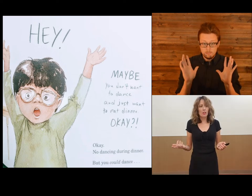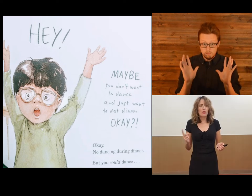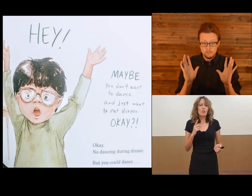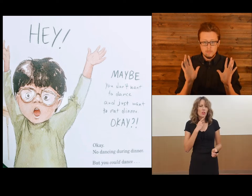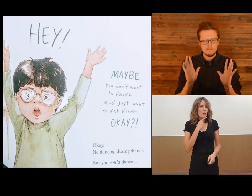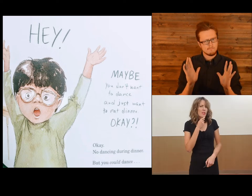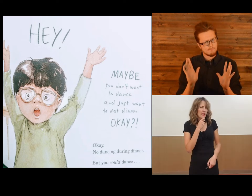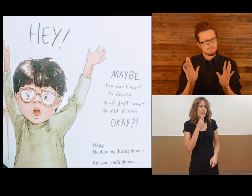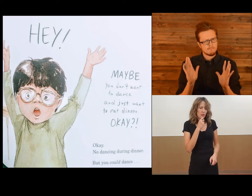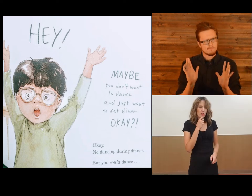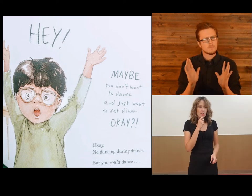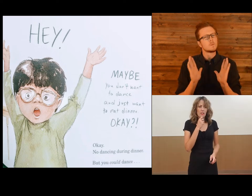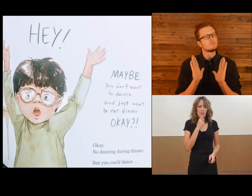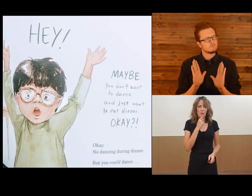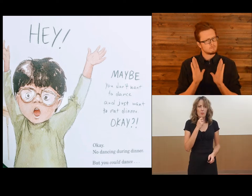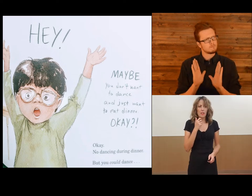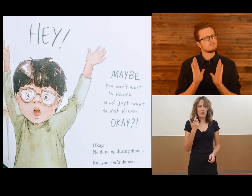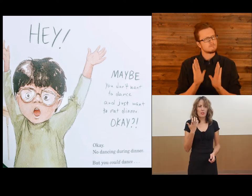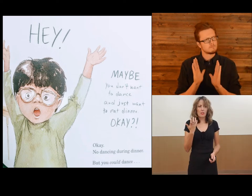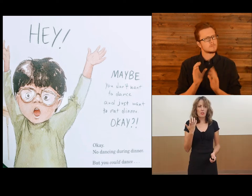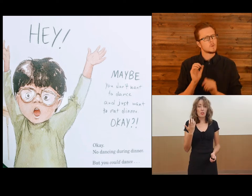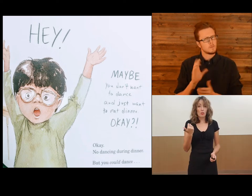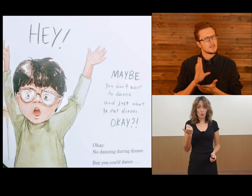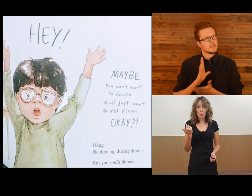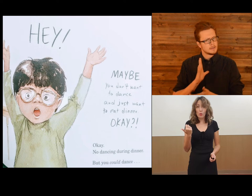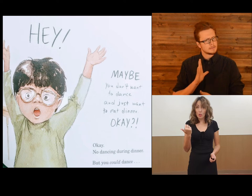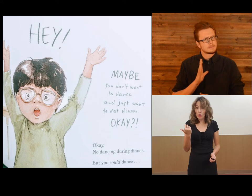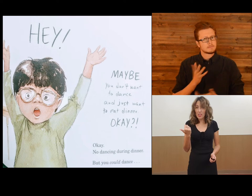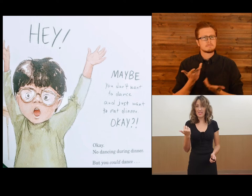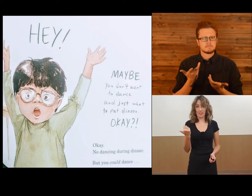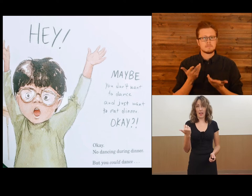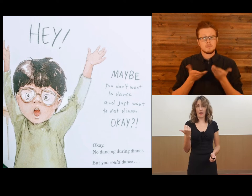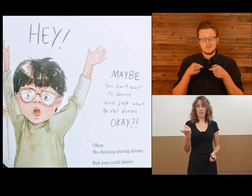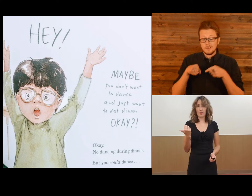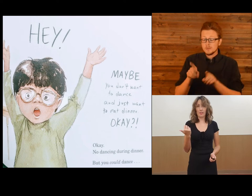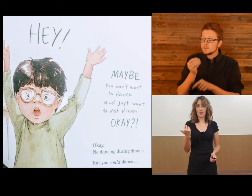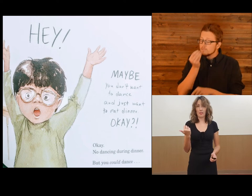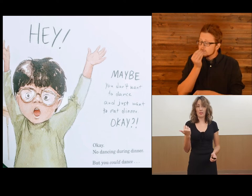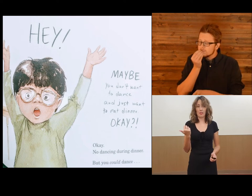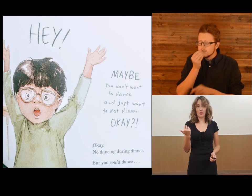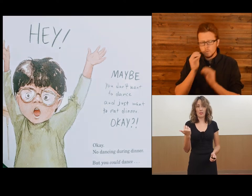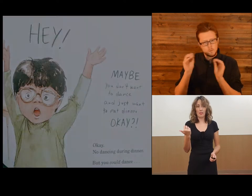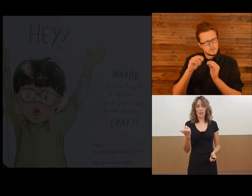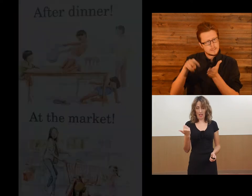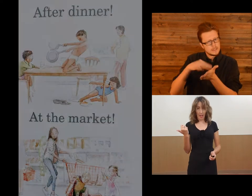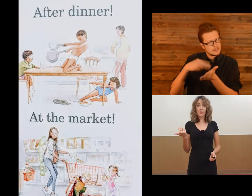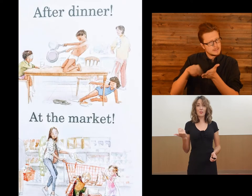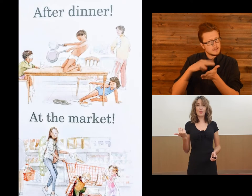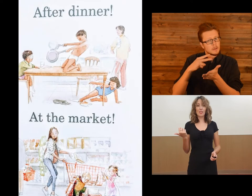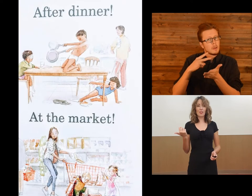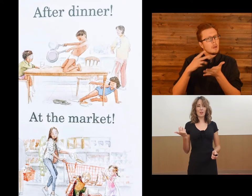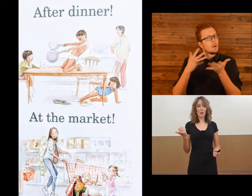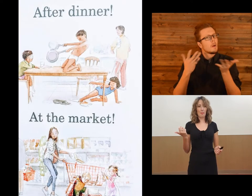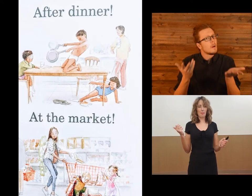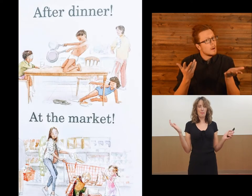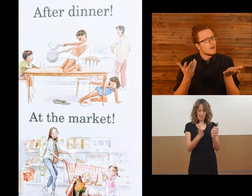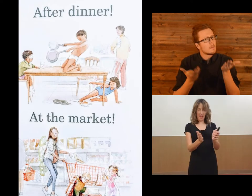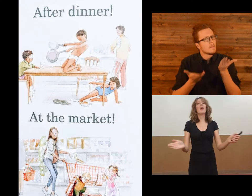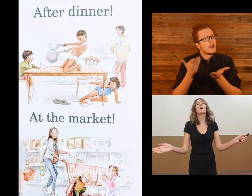Okay, no dancing during dinner, but you could dance after